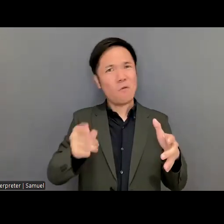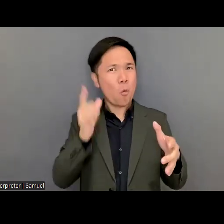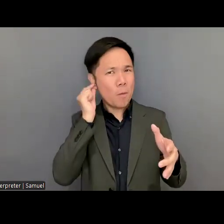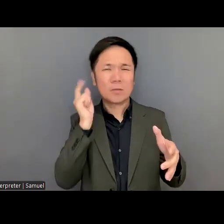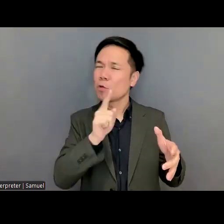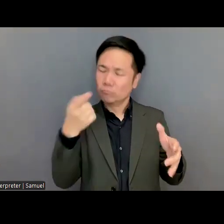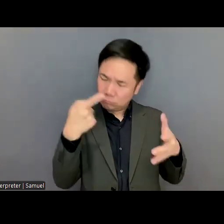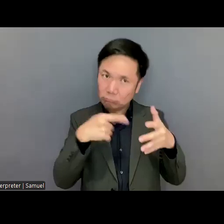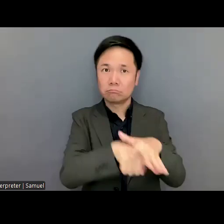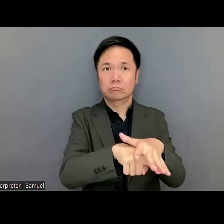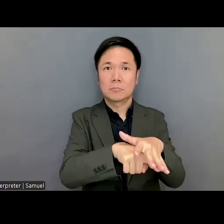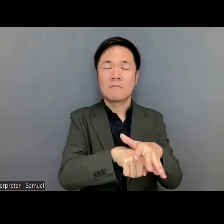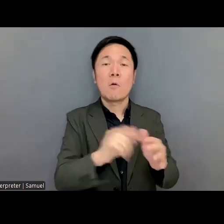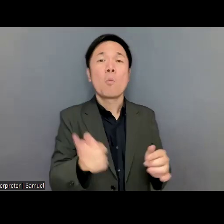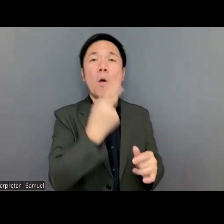the sessions.